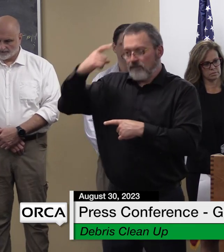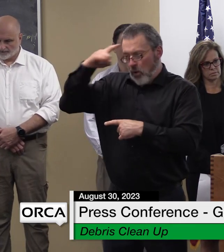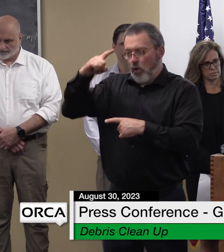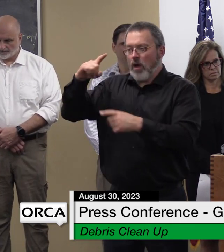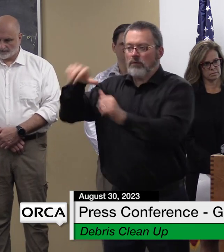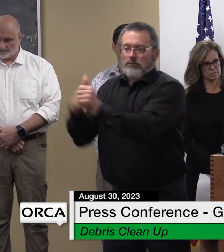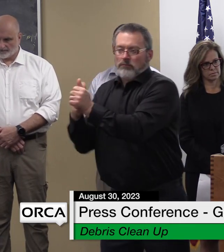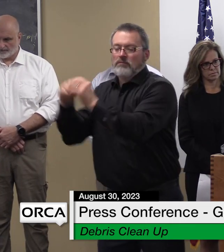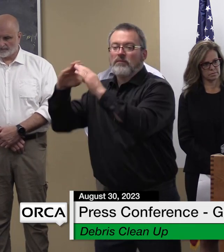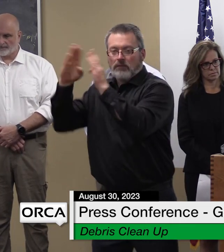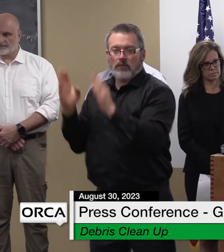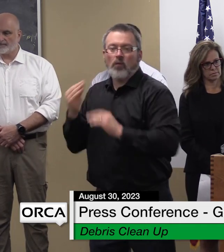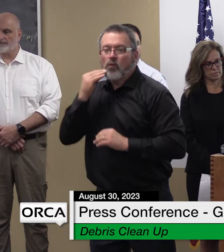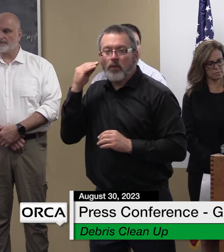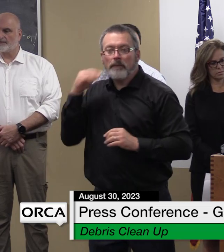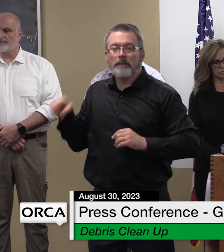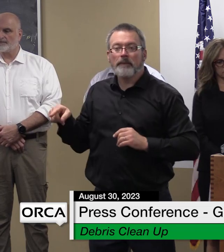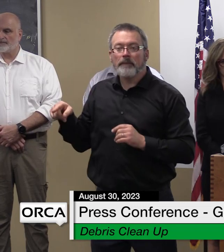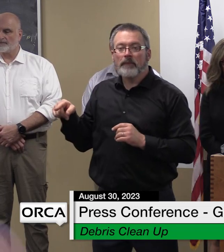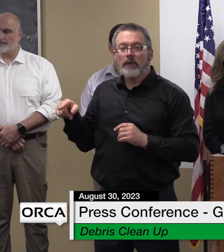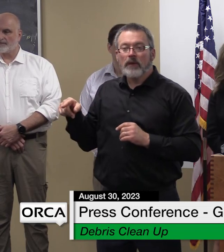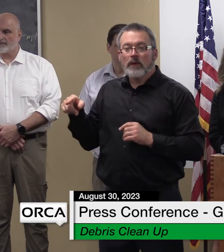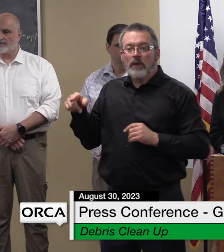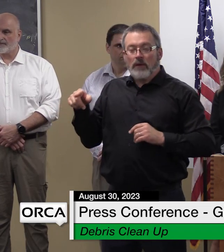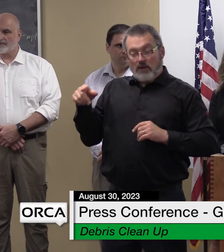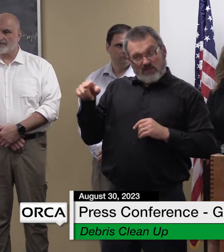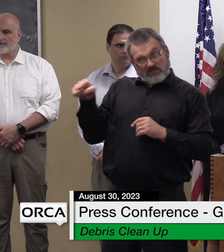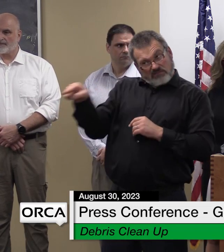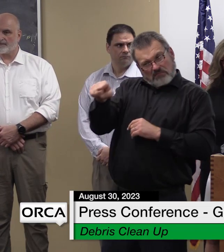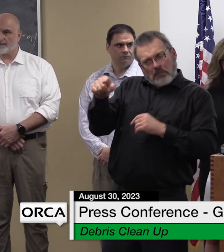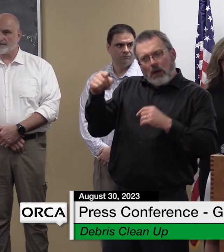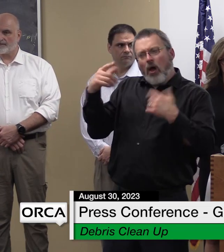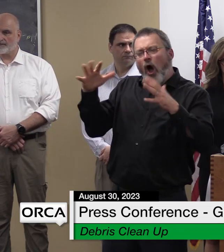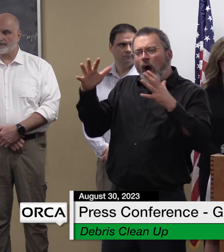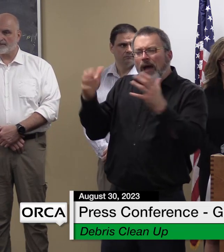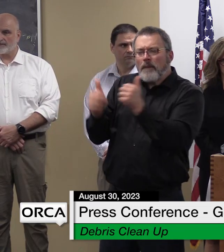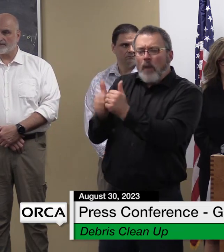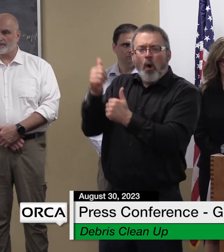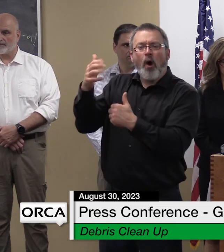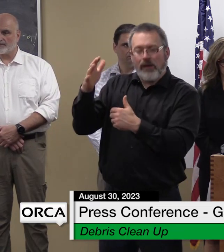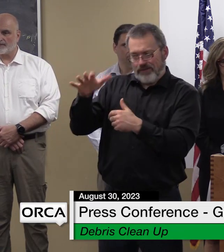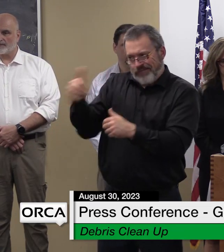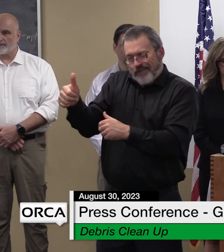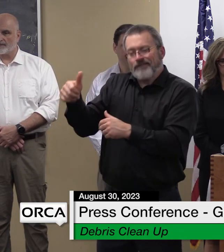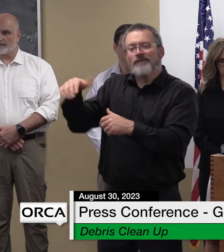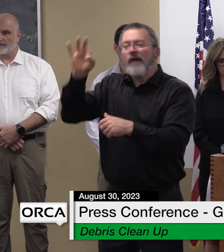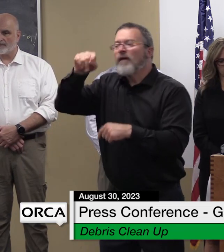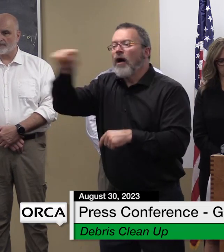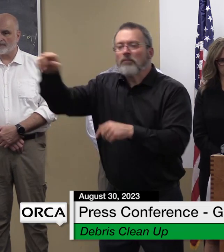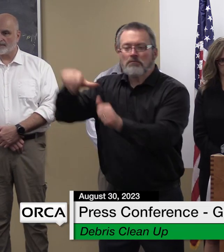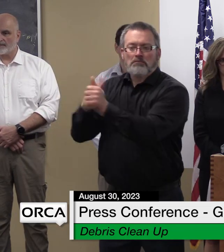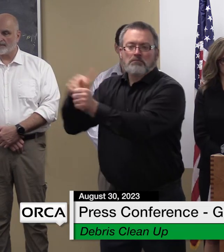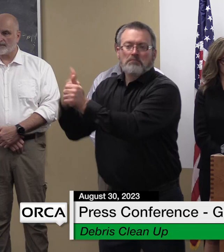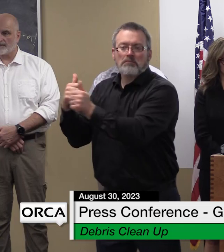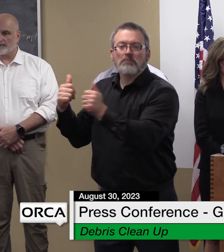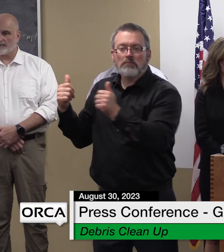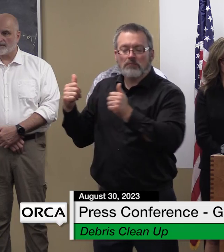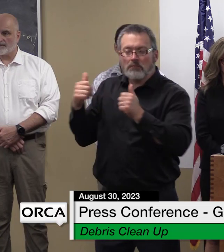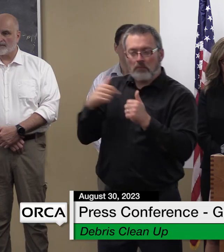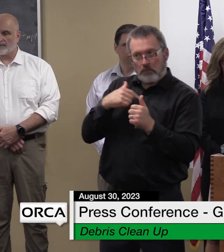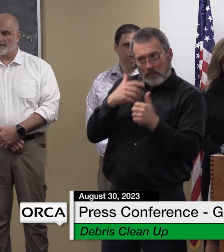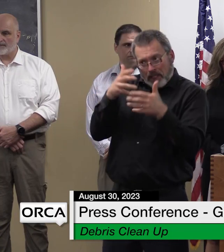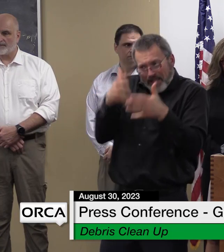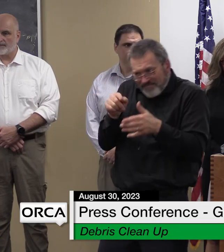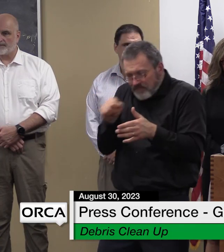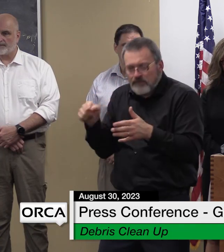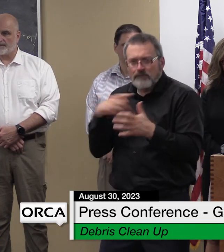people have already found their own solutions and don't need FEMA's help, but we still call them and ask them what their goals are and if